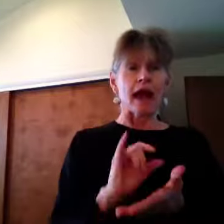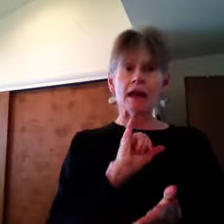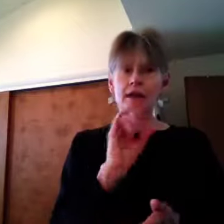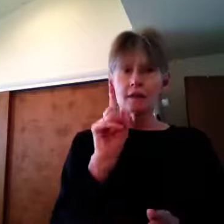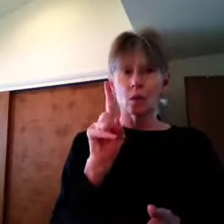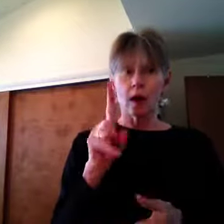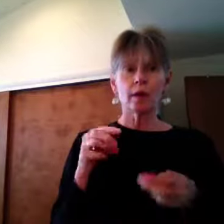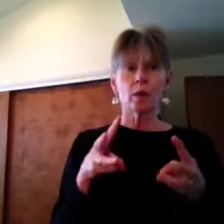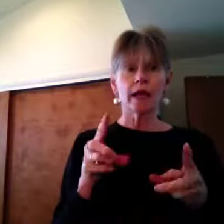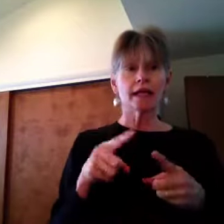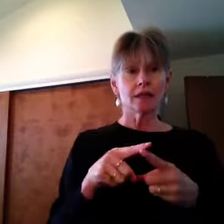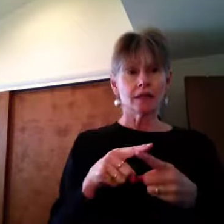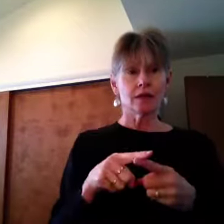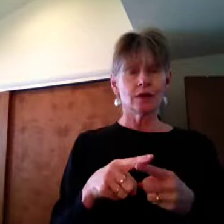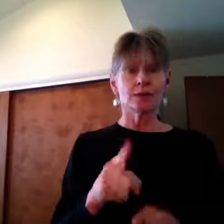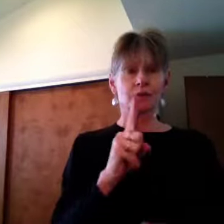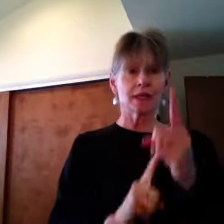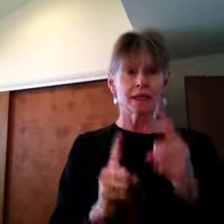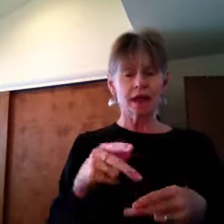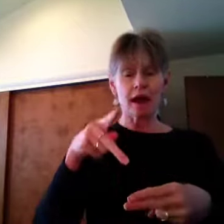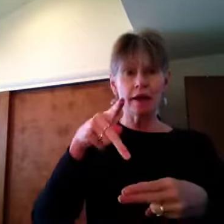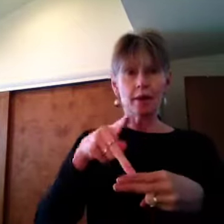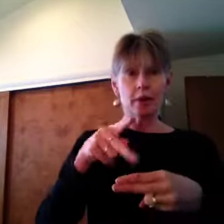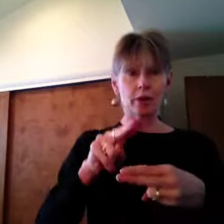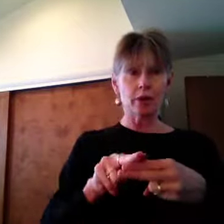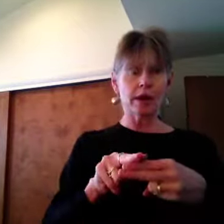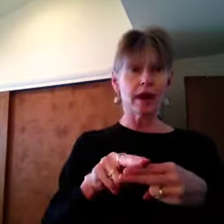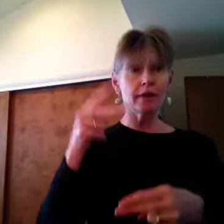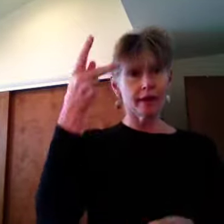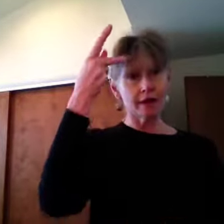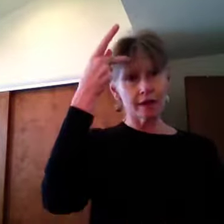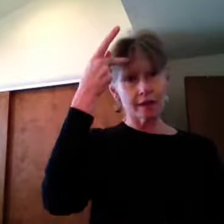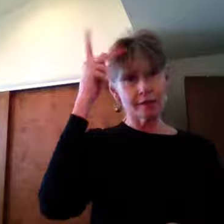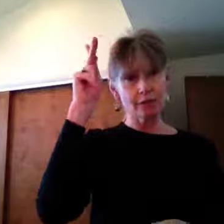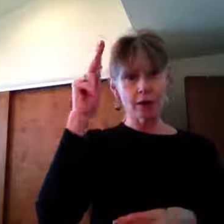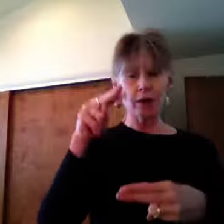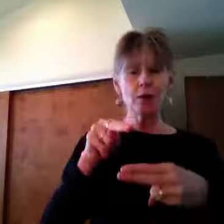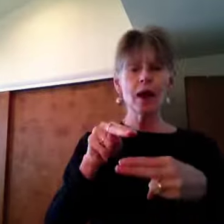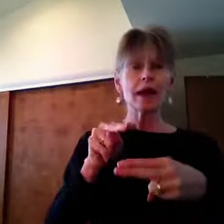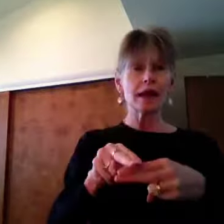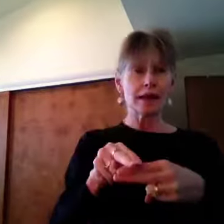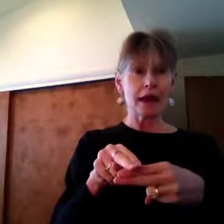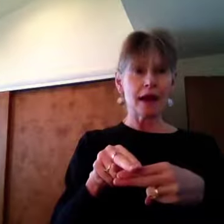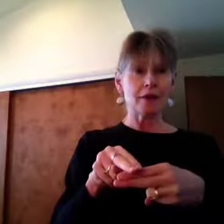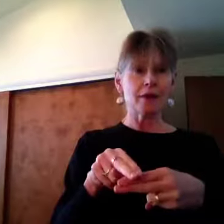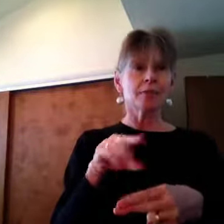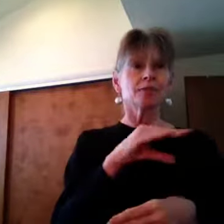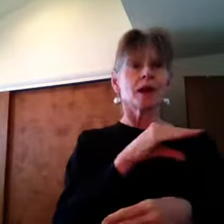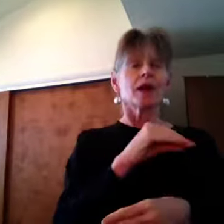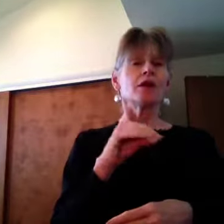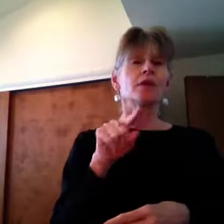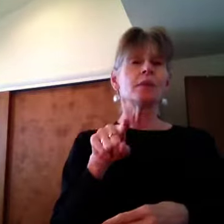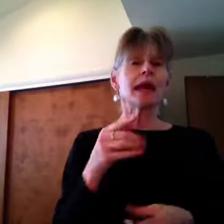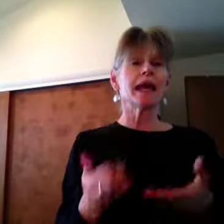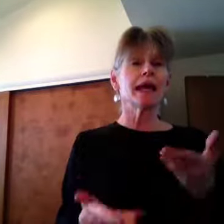That is one way to sign pronoun. The other is pronoun. You